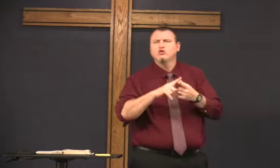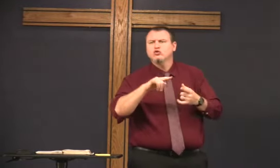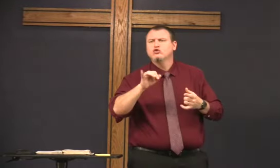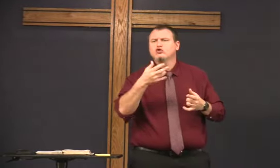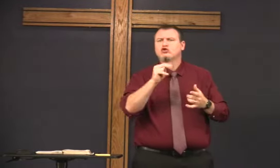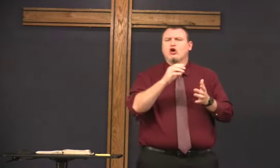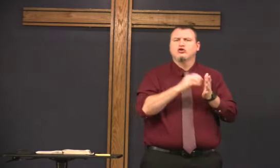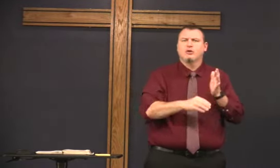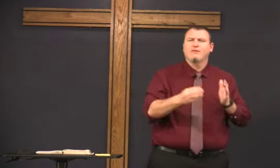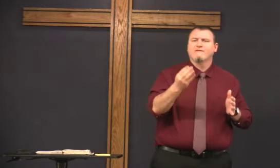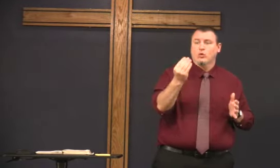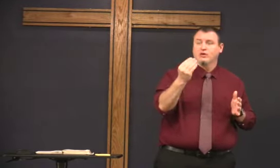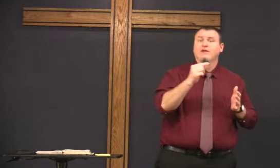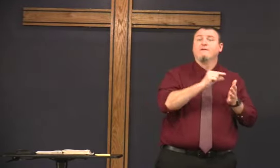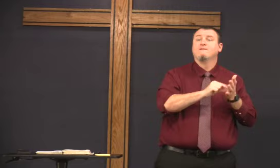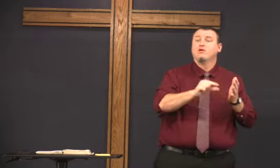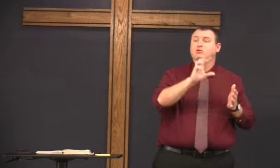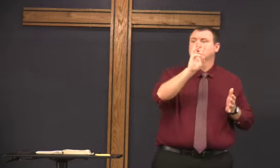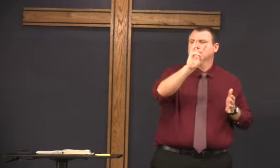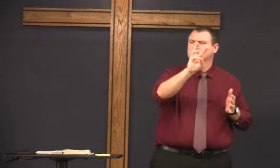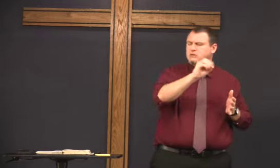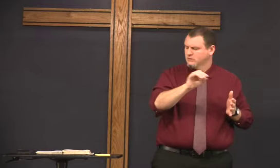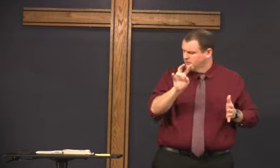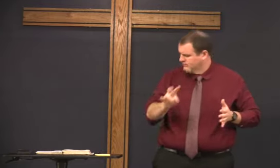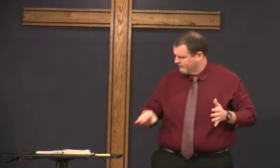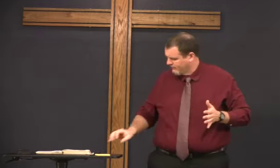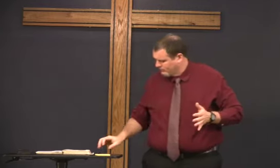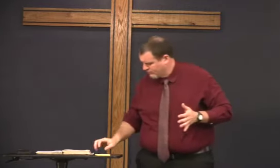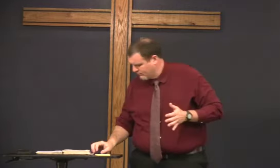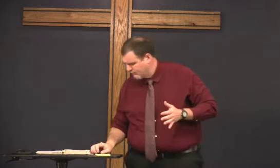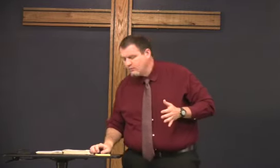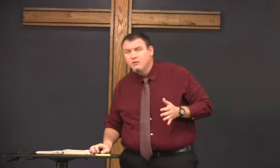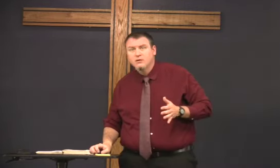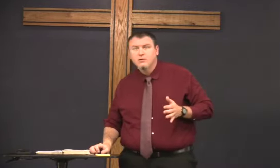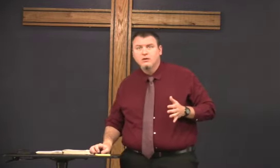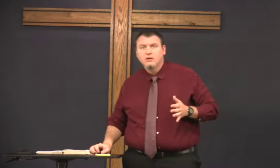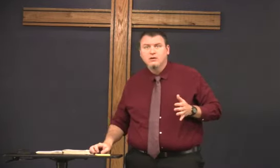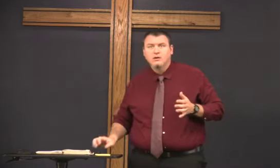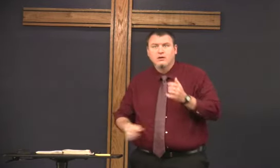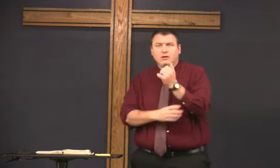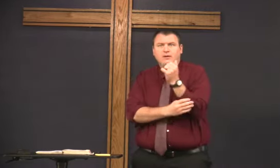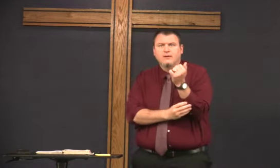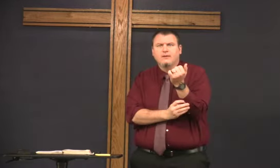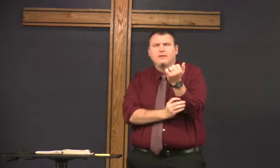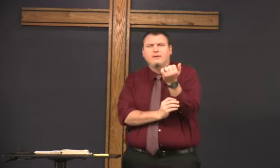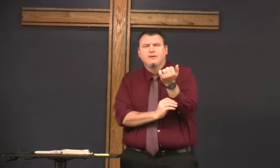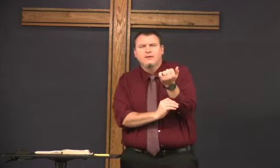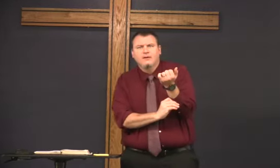So, now, John chapter 14, verse 6 and 7 again.